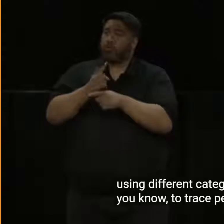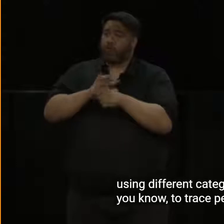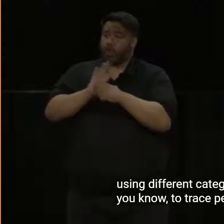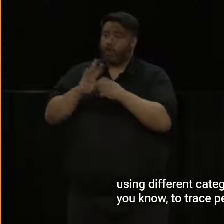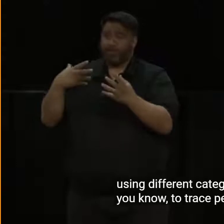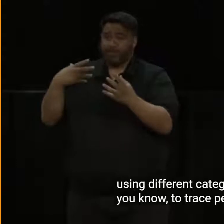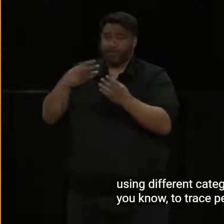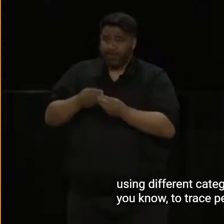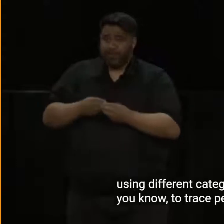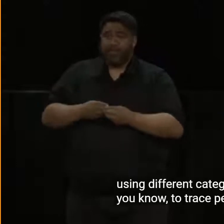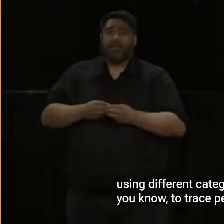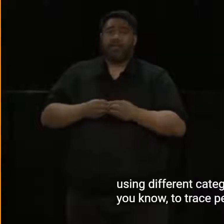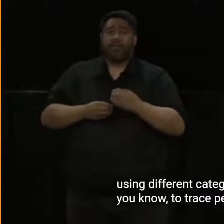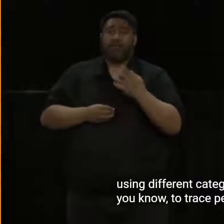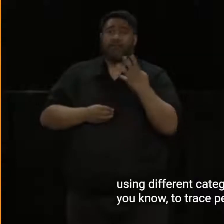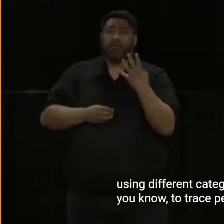are